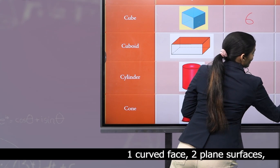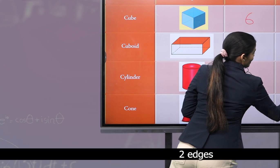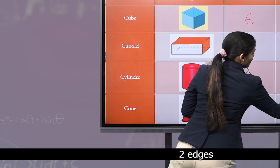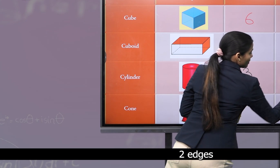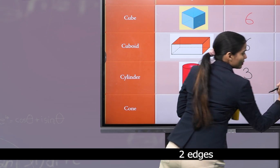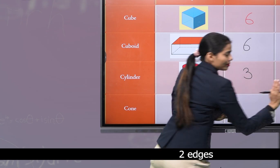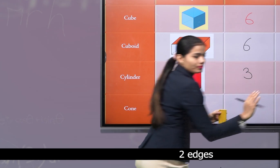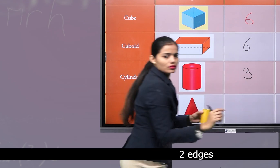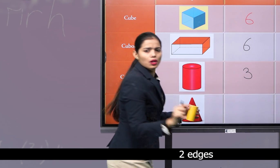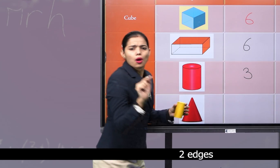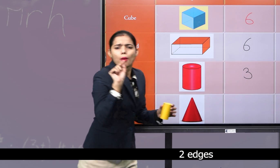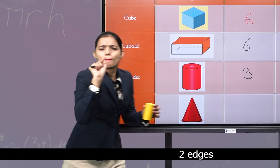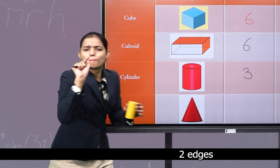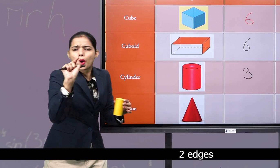Two edges